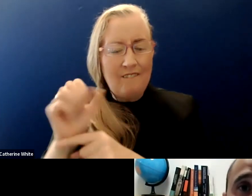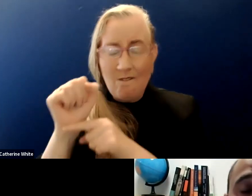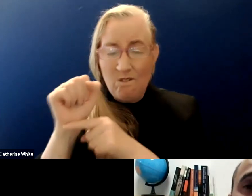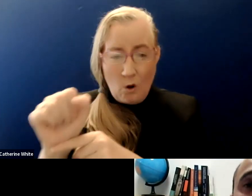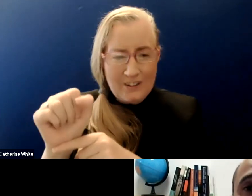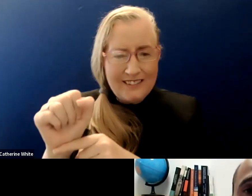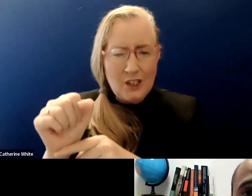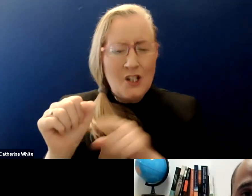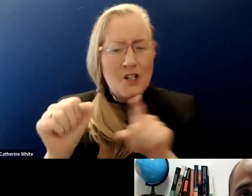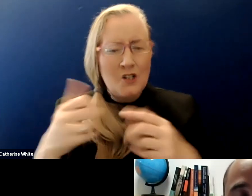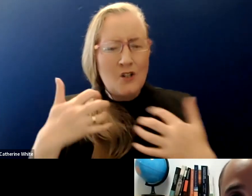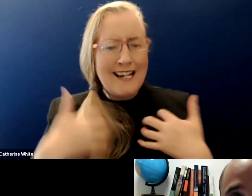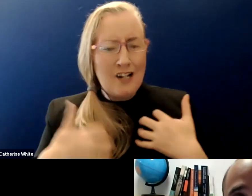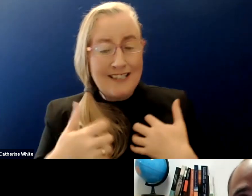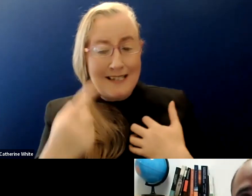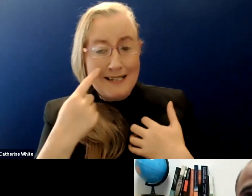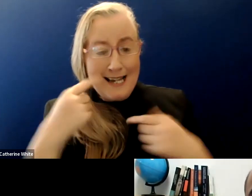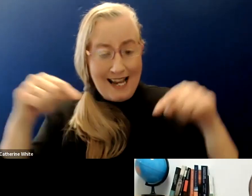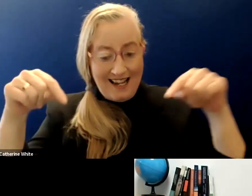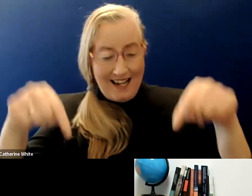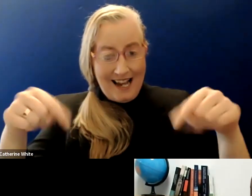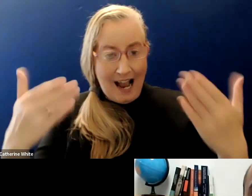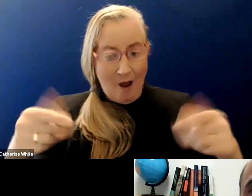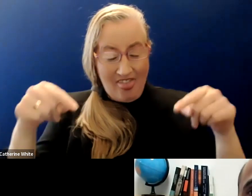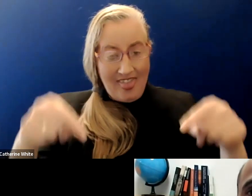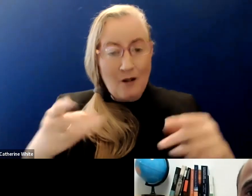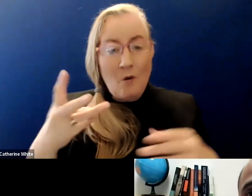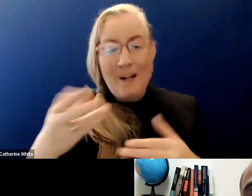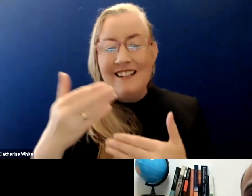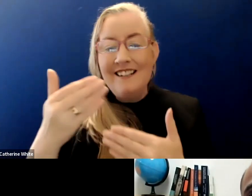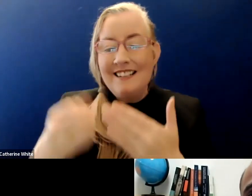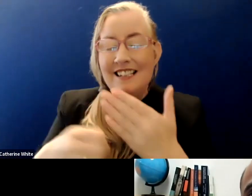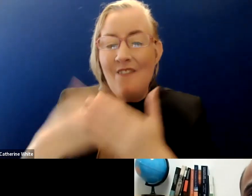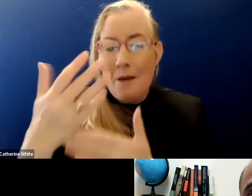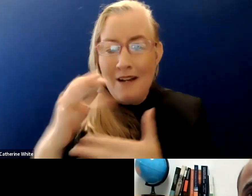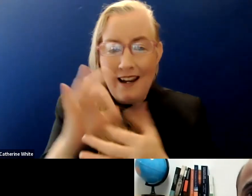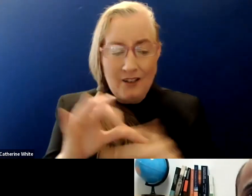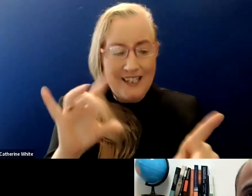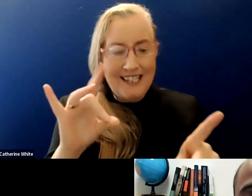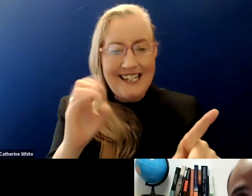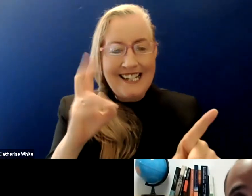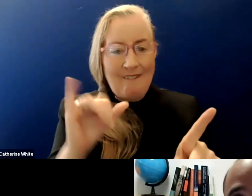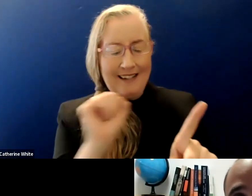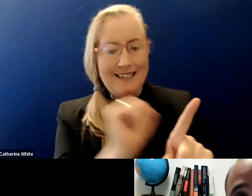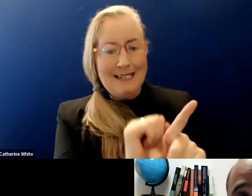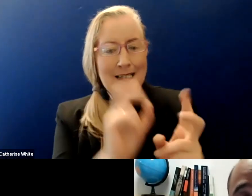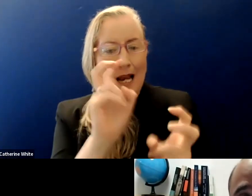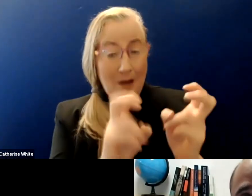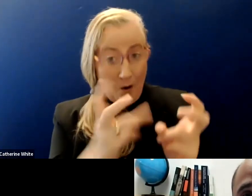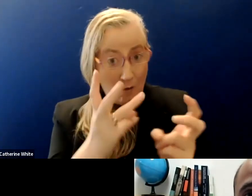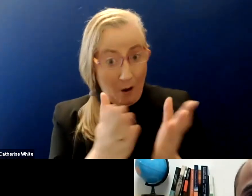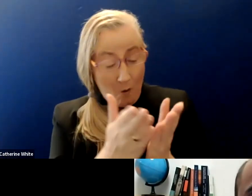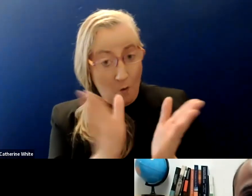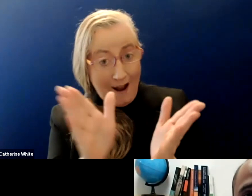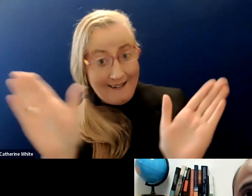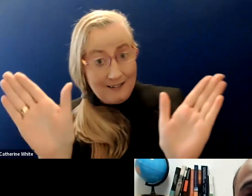So it's interesting to see where this would develop, and if Kevin's argument will actually be widely accepted.